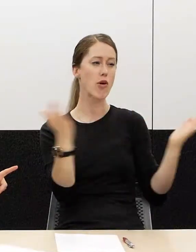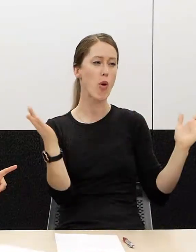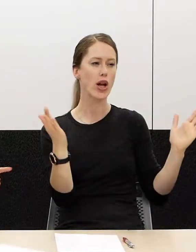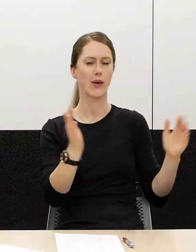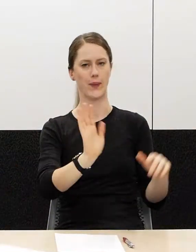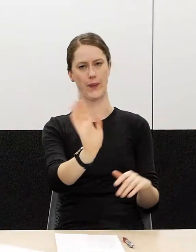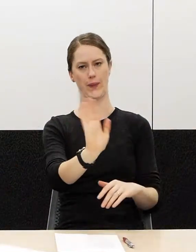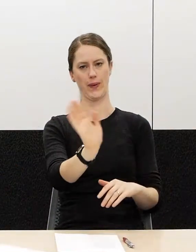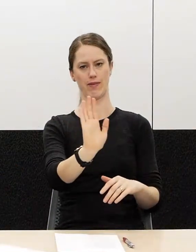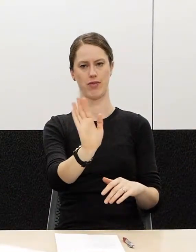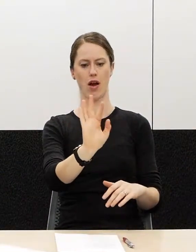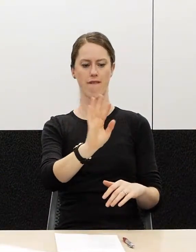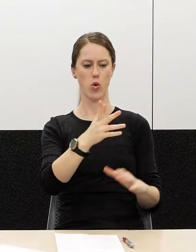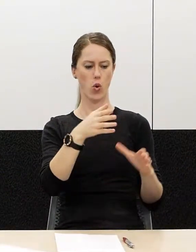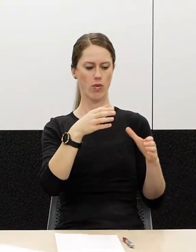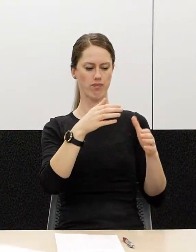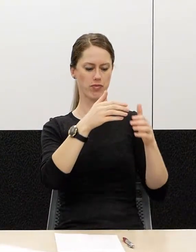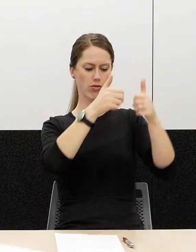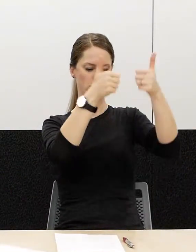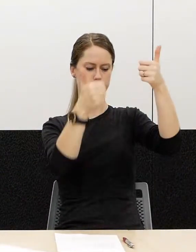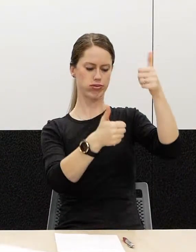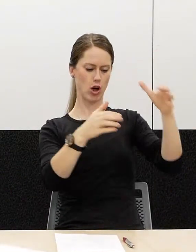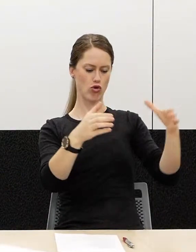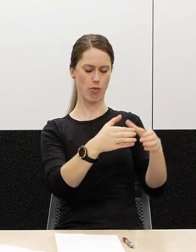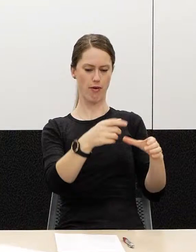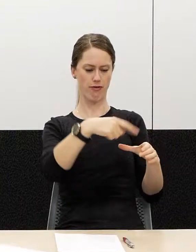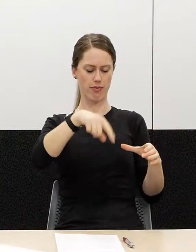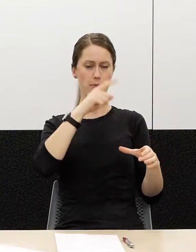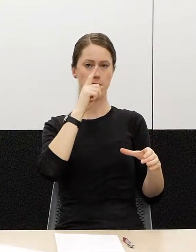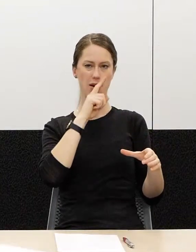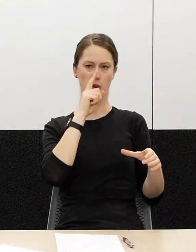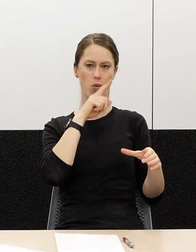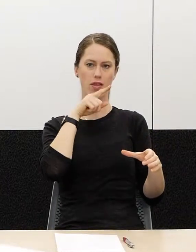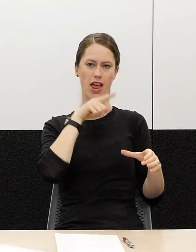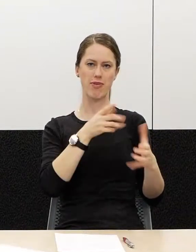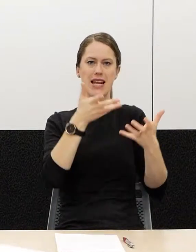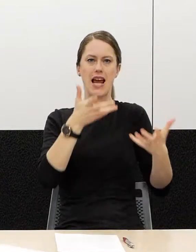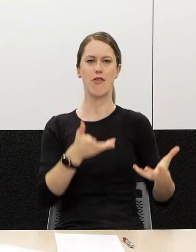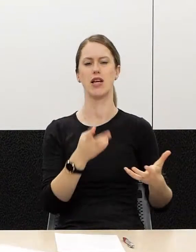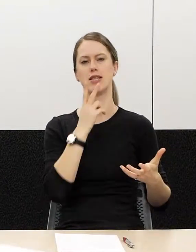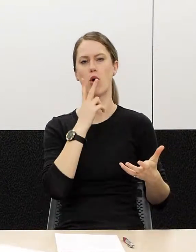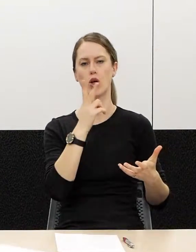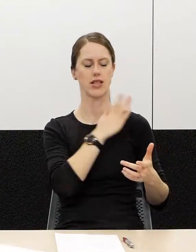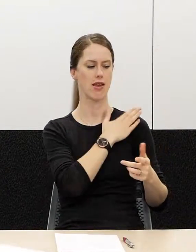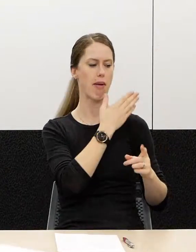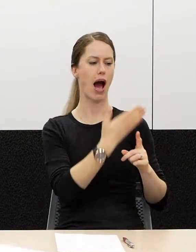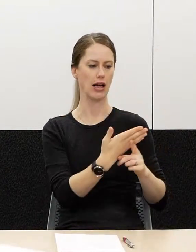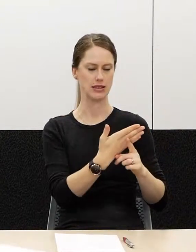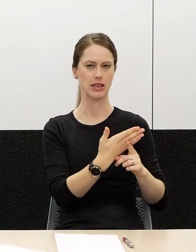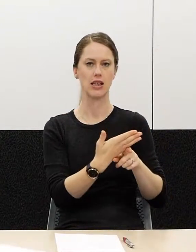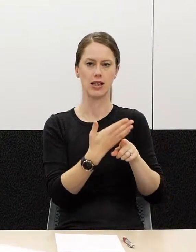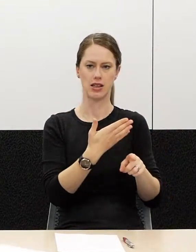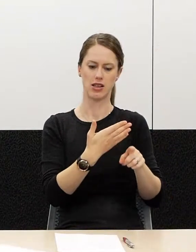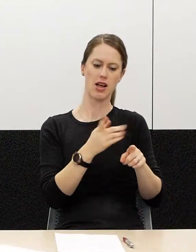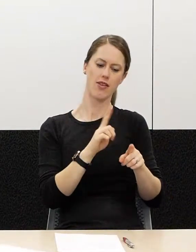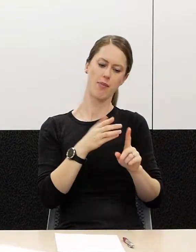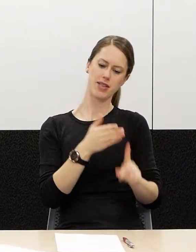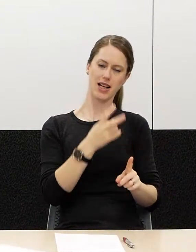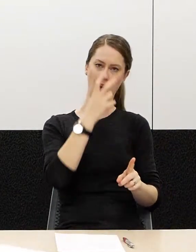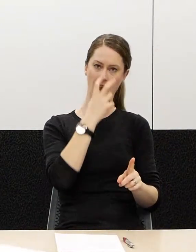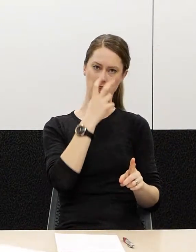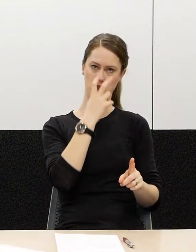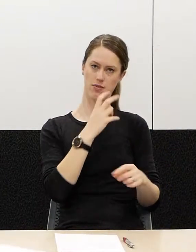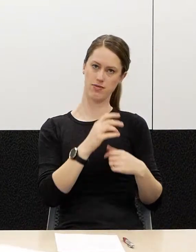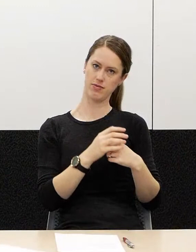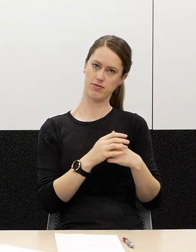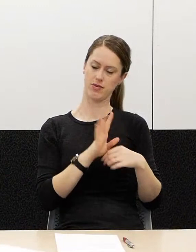population. It's for a subset of the population that have been heavy smokers in the past, and again, within a particular age